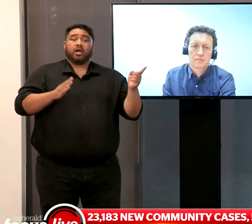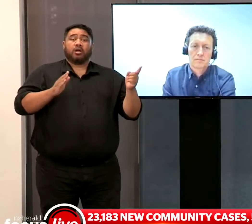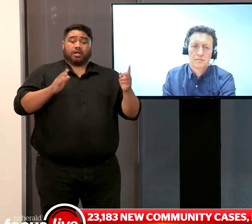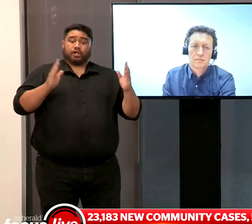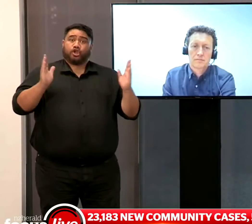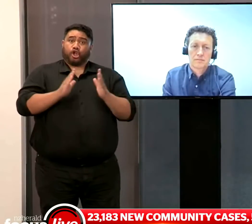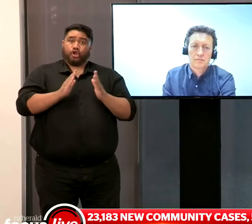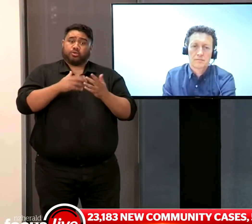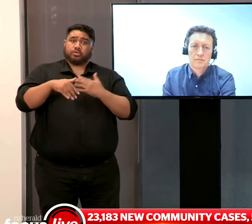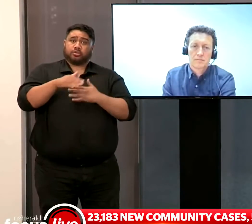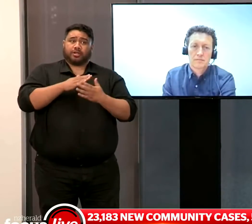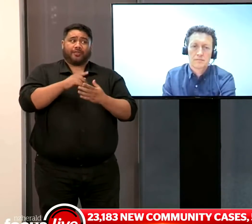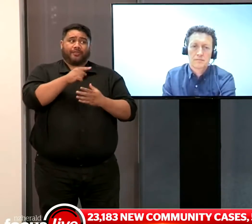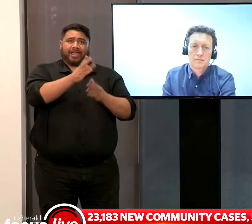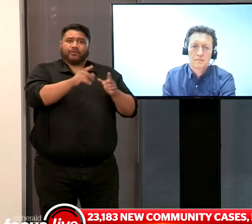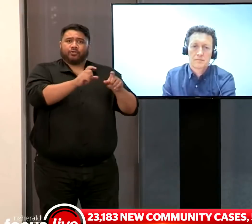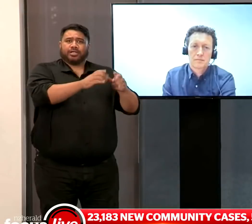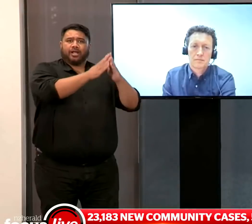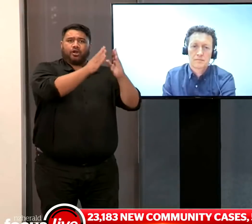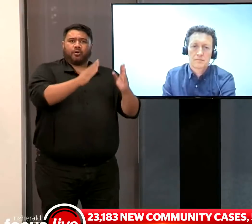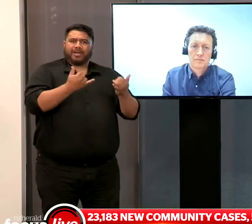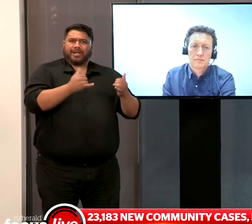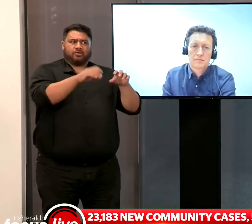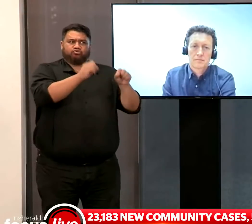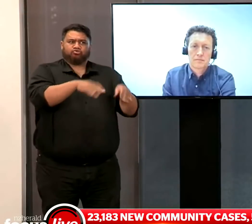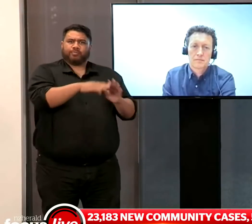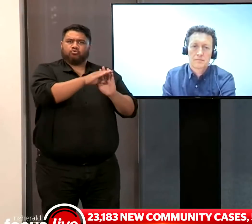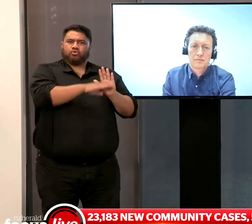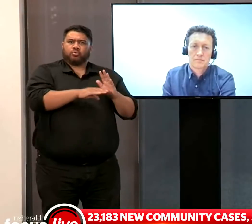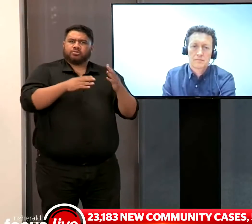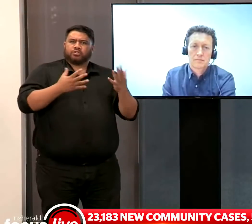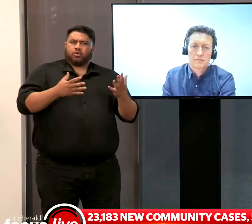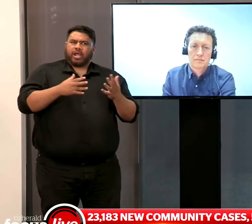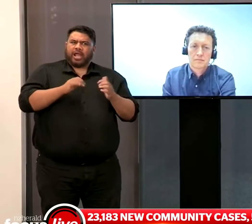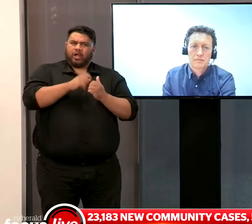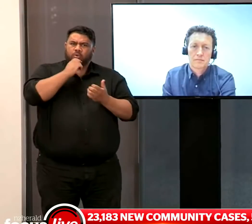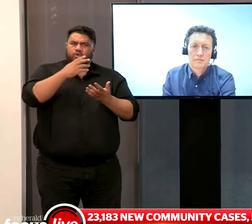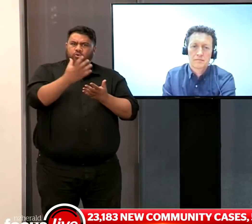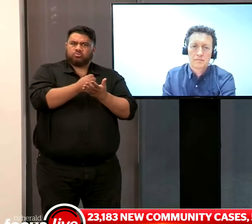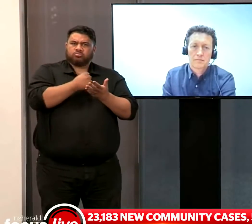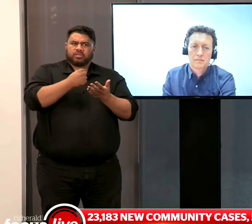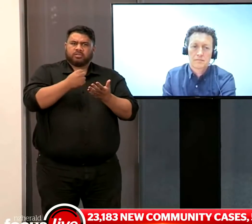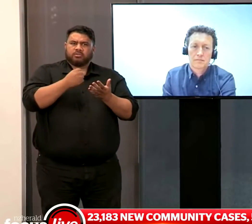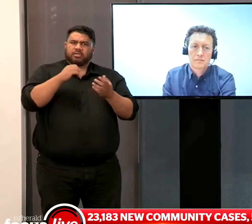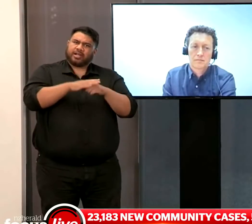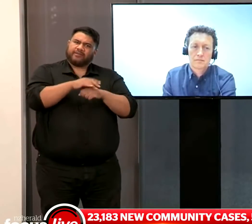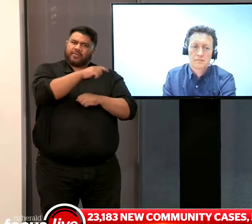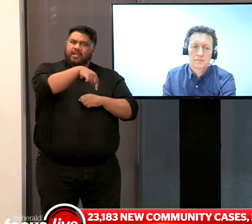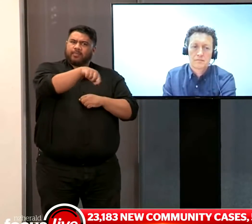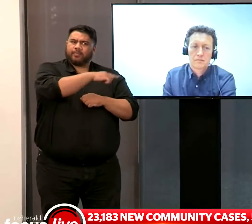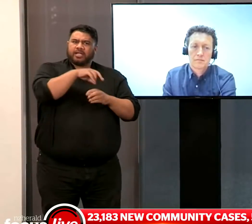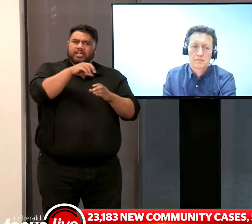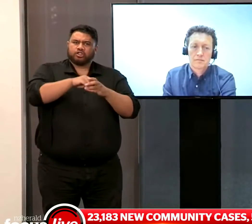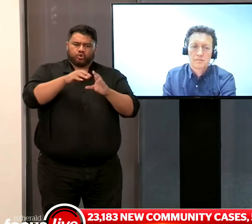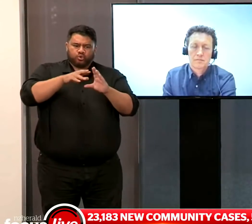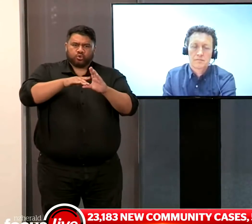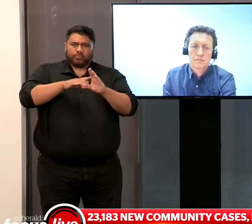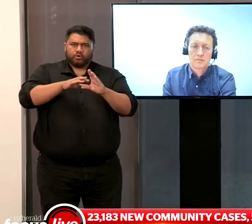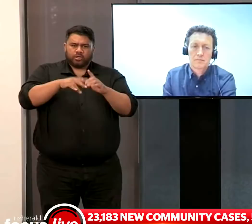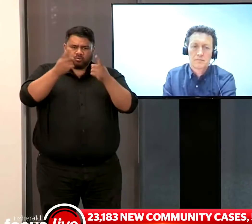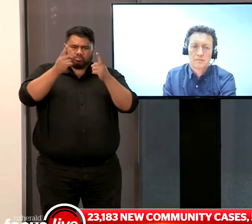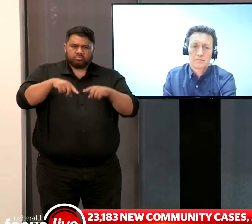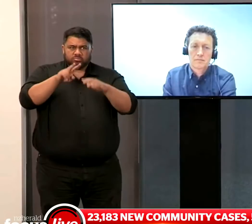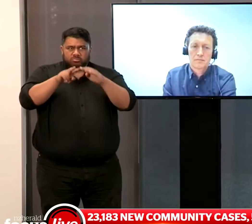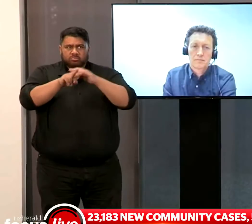out. I suspect they're building it into their models now, and likewise the drop